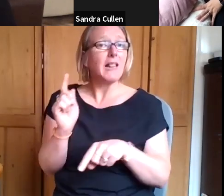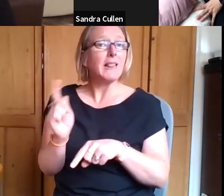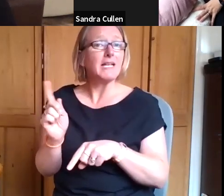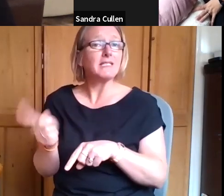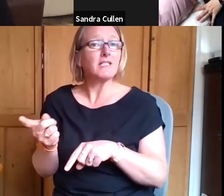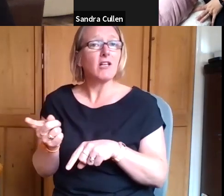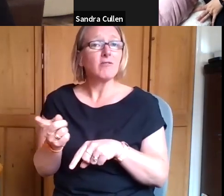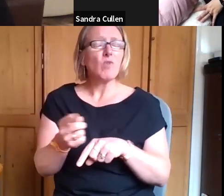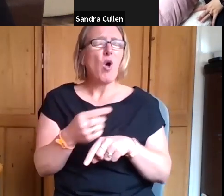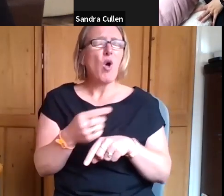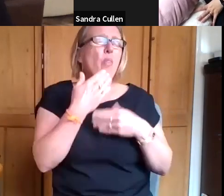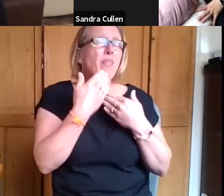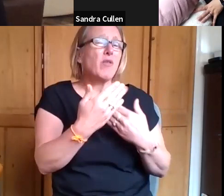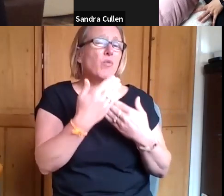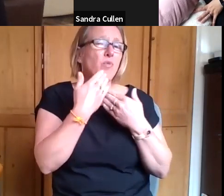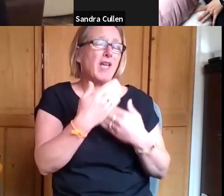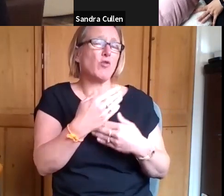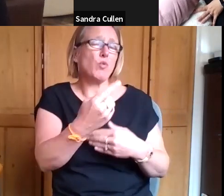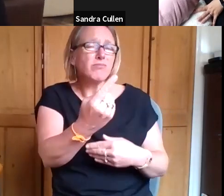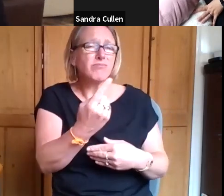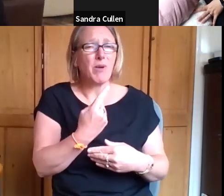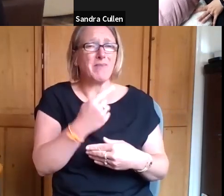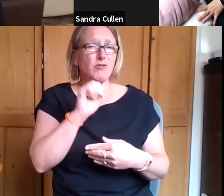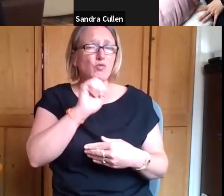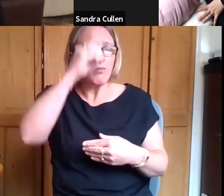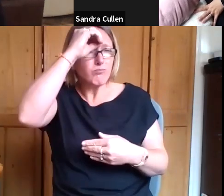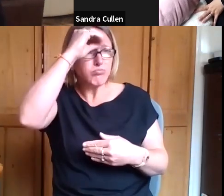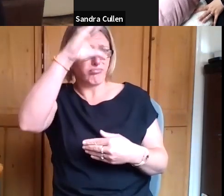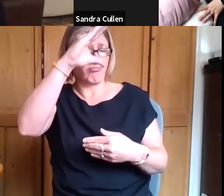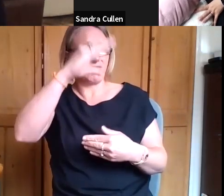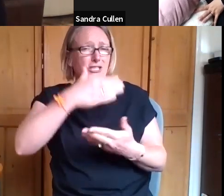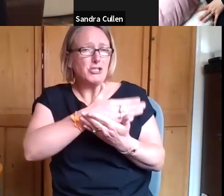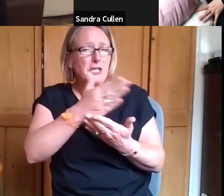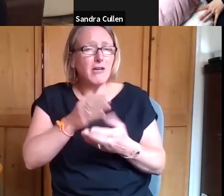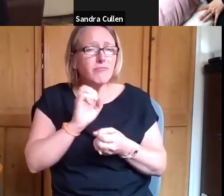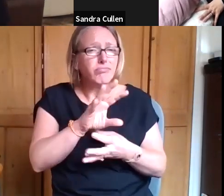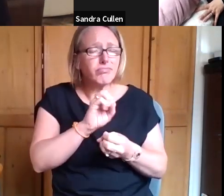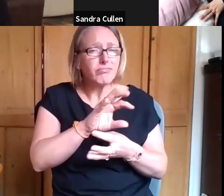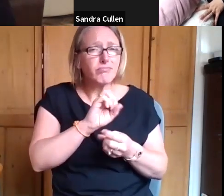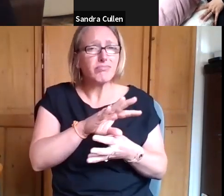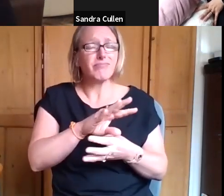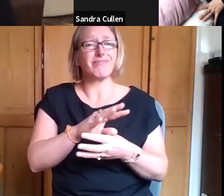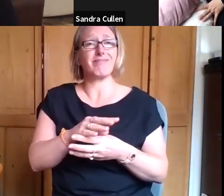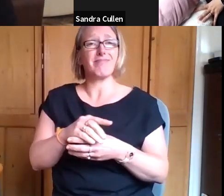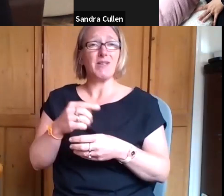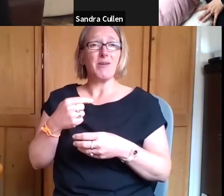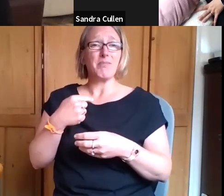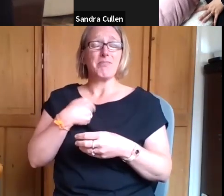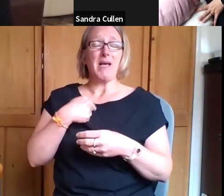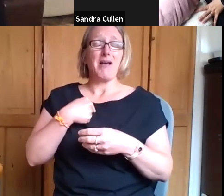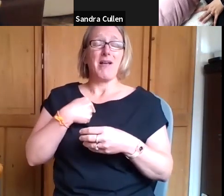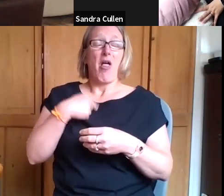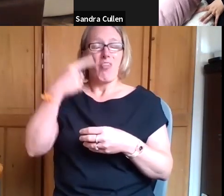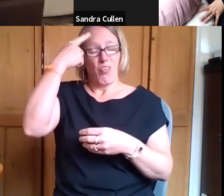to say massive, massive thank you to you for coming and sharing all of your expertise with us today. As anticipated, I'm now feeling